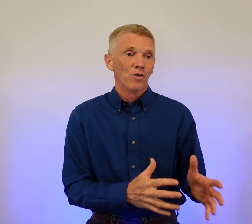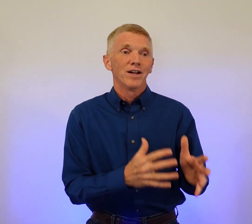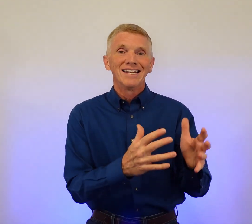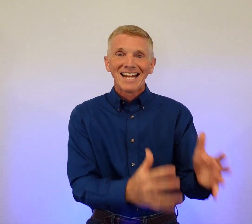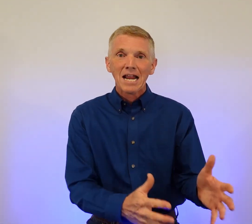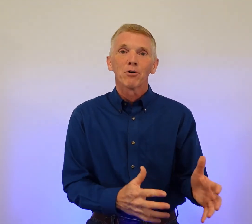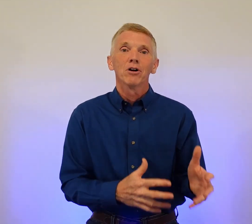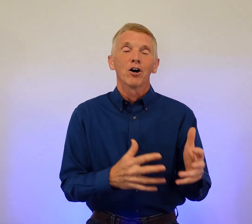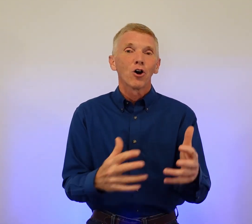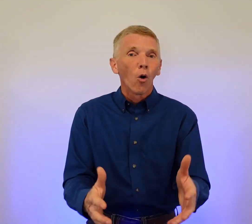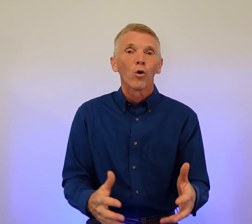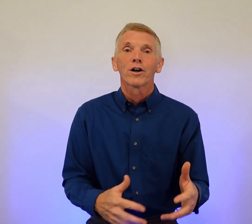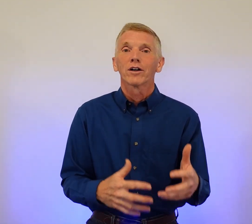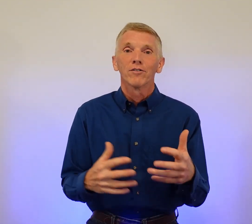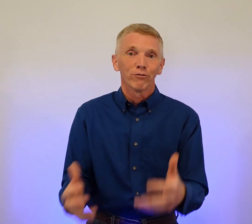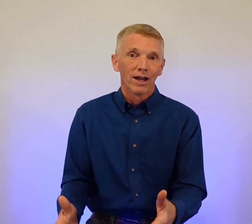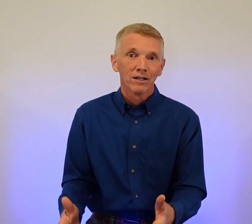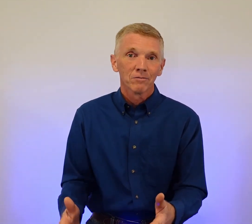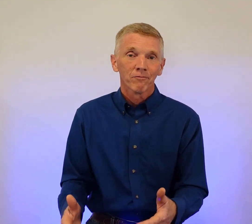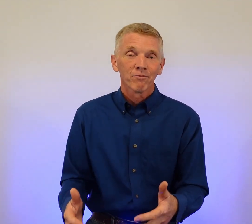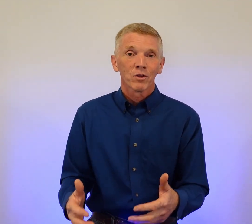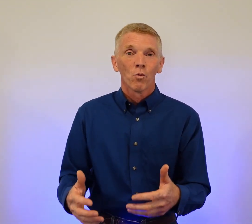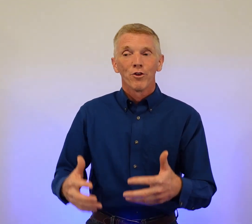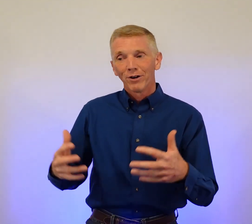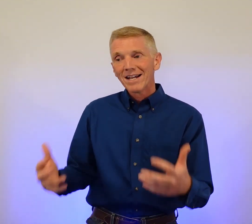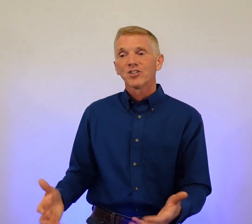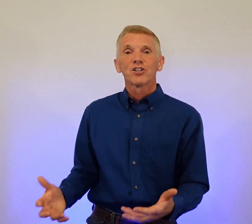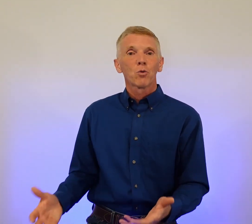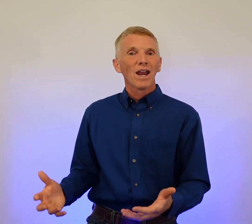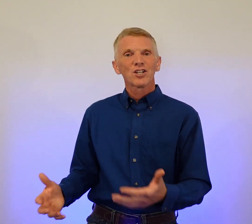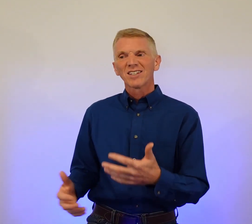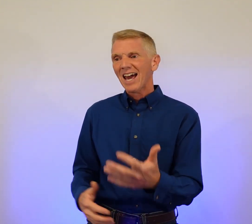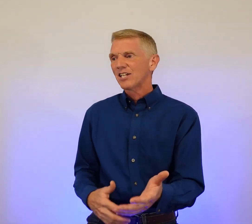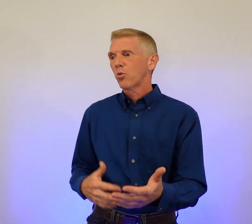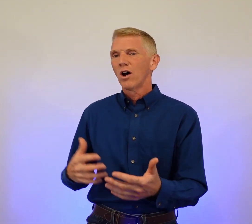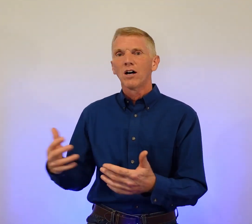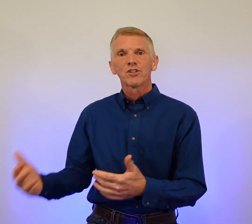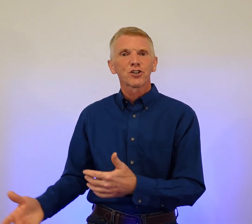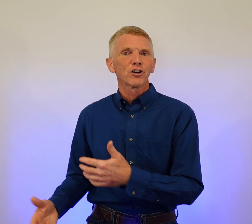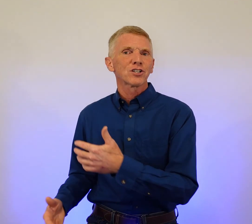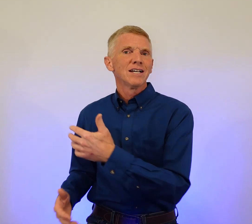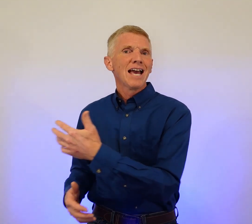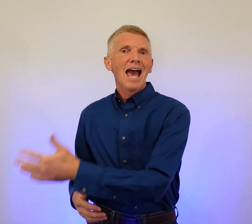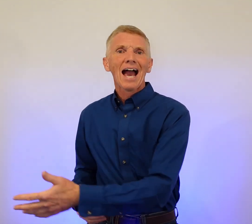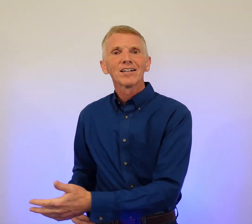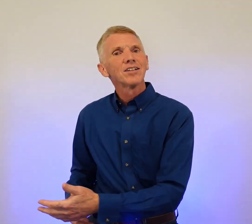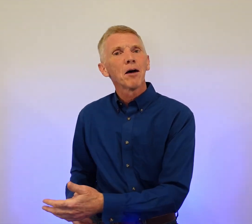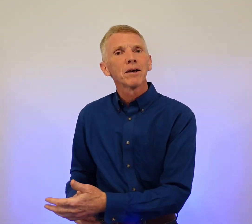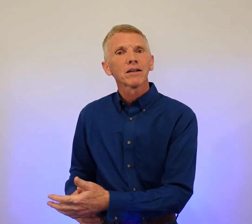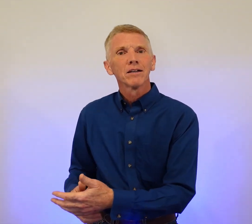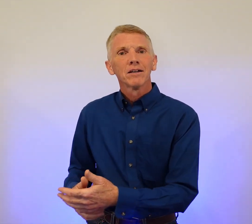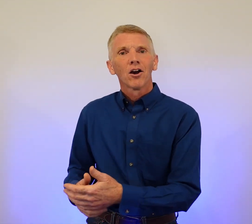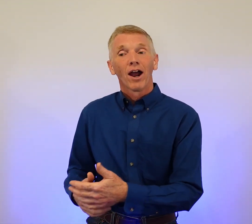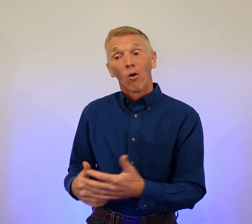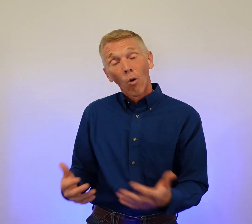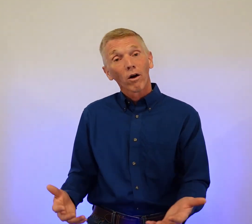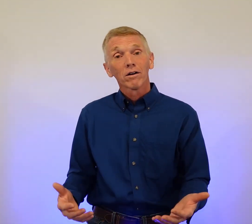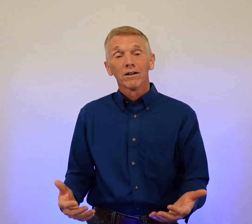a neighbor, a coworker, a friend, whether you're in a situation, K-12, church, academic, all right, or, as